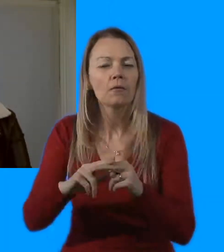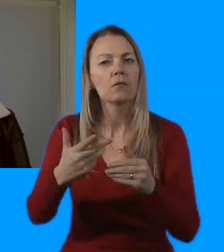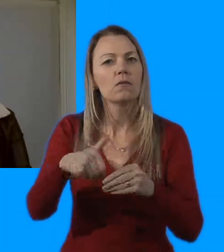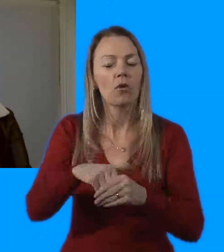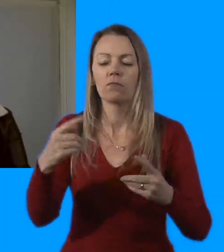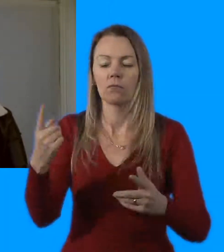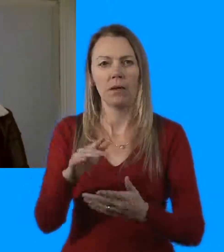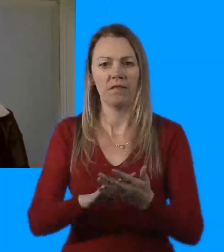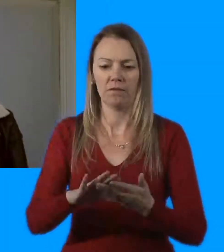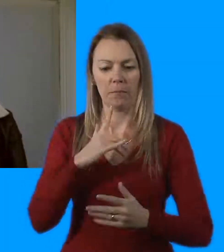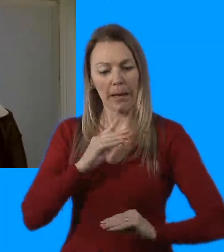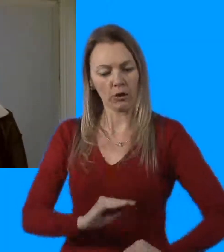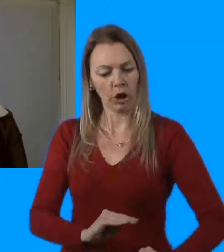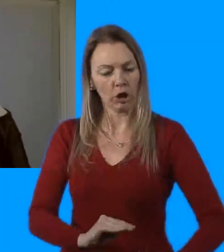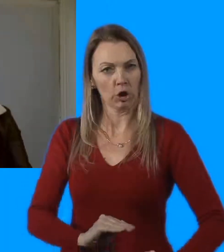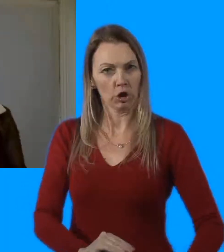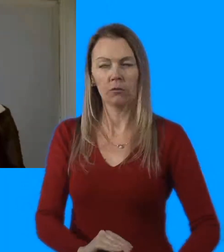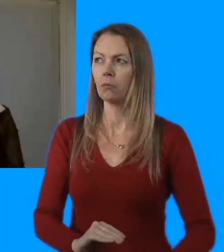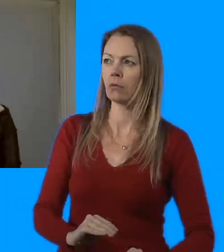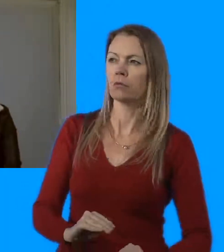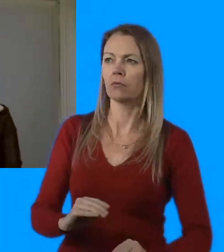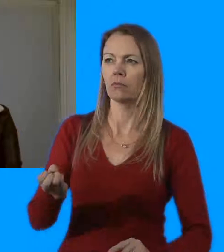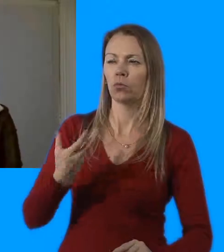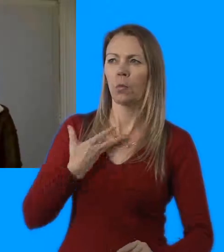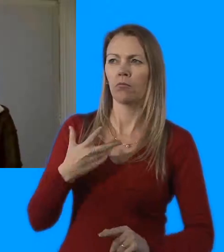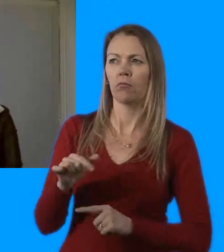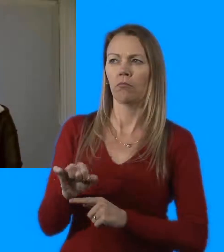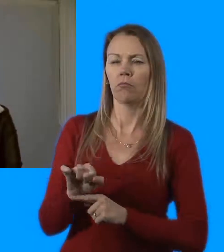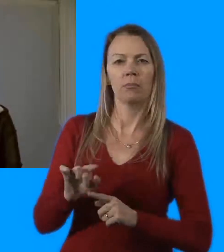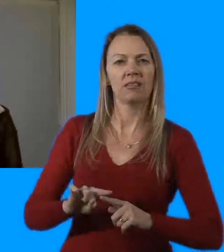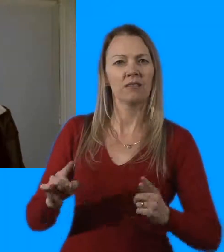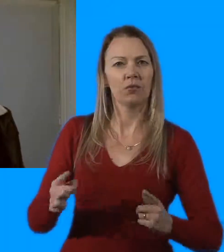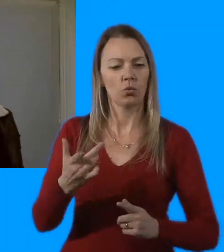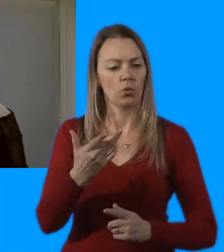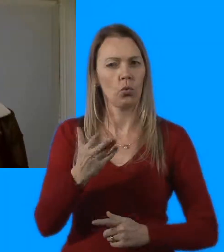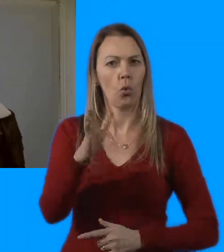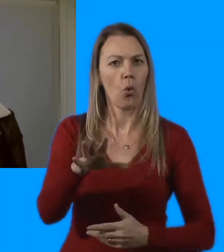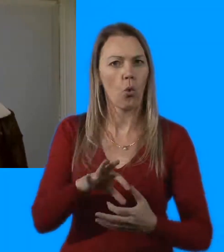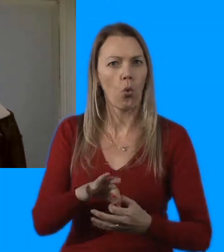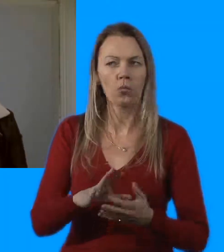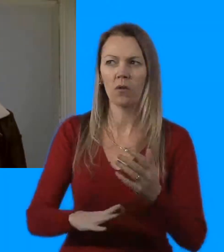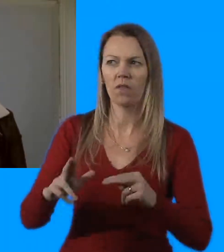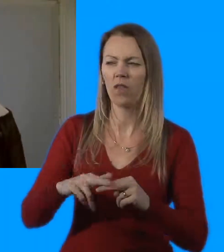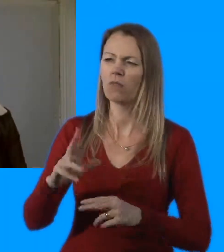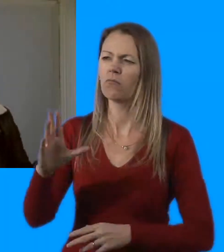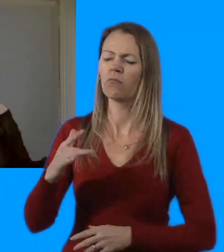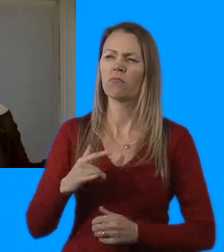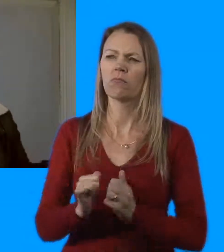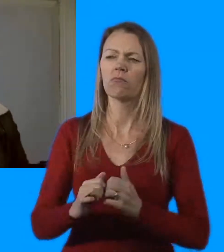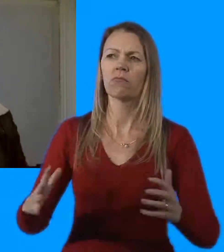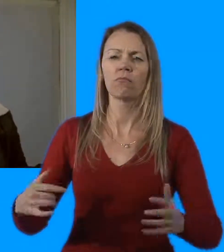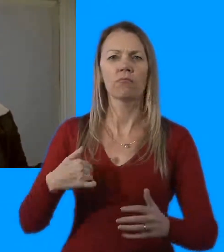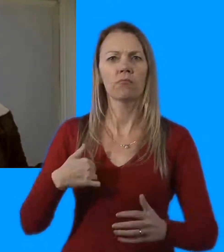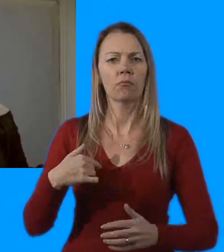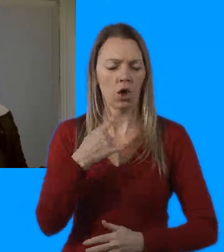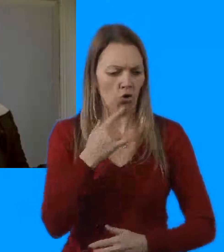and the parents and grandparents or whoever involved, if people are being educated on it in different groups or schools or anything like that, and then they're going